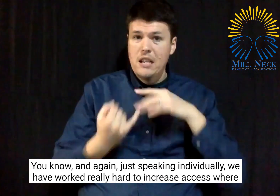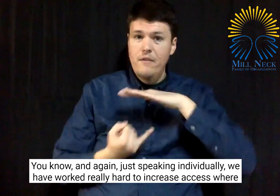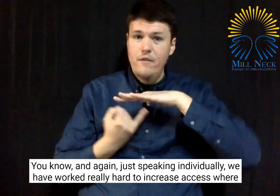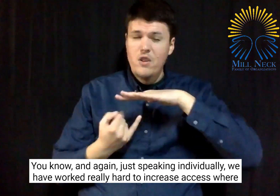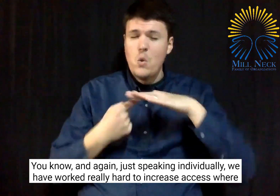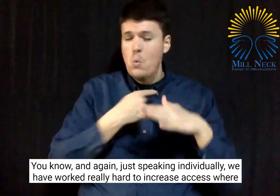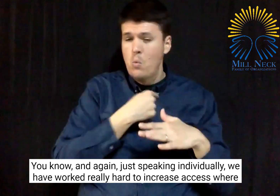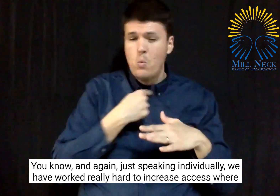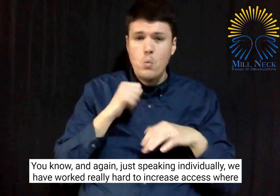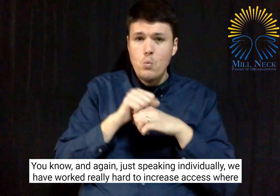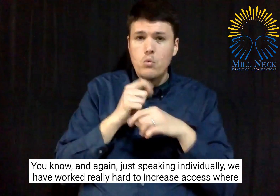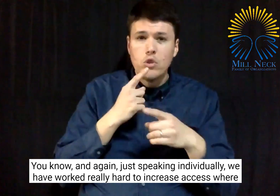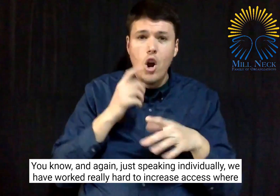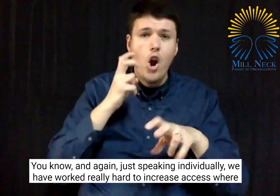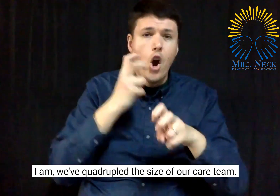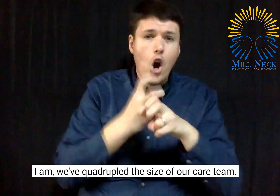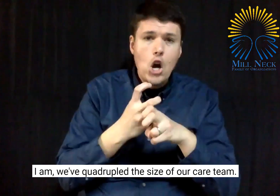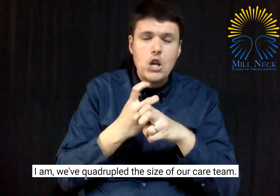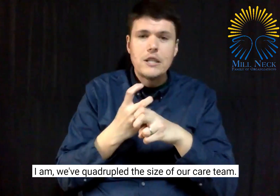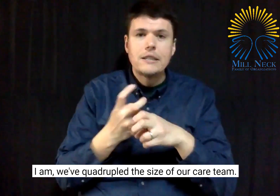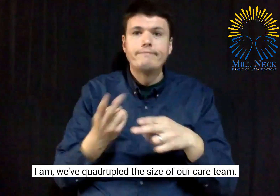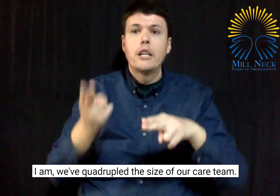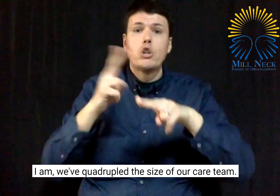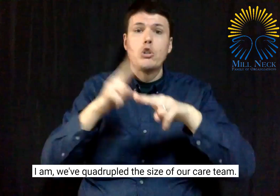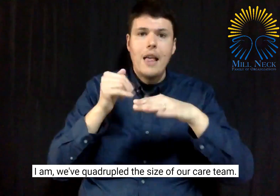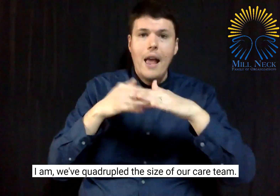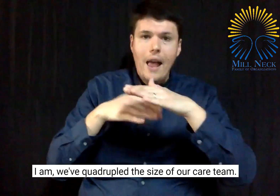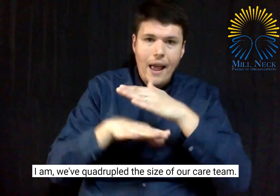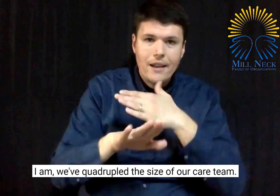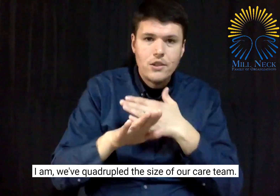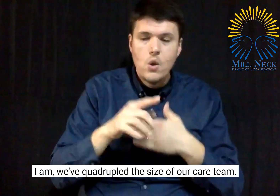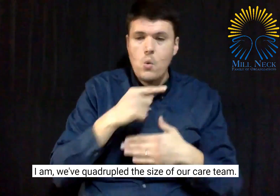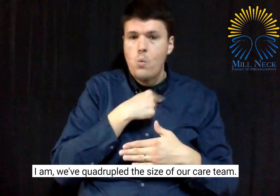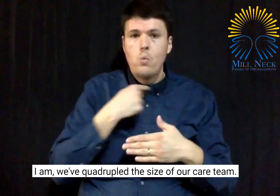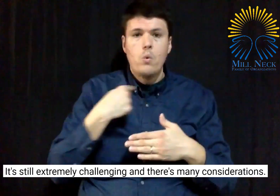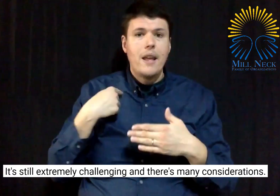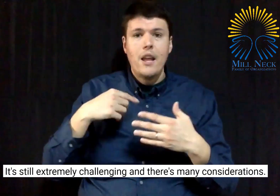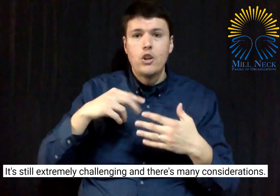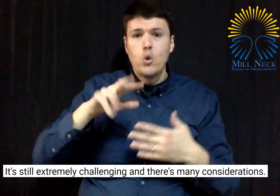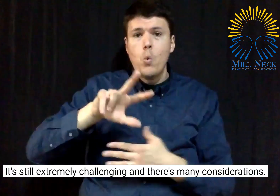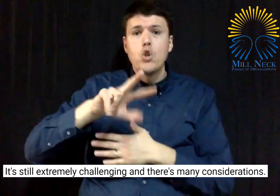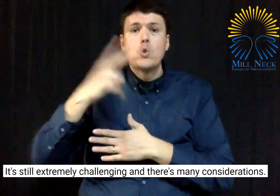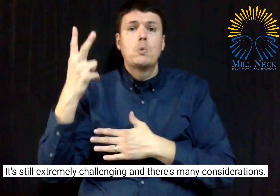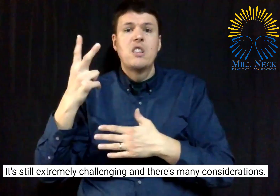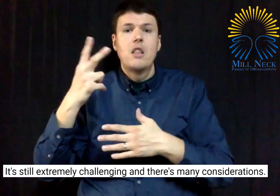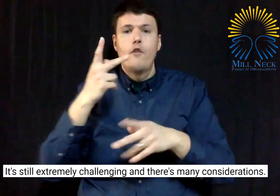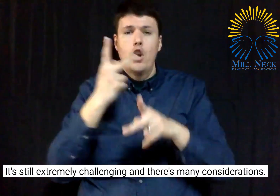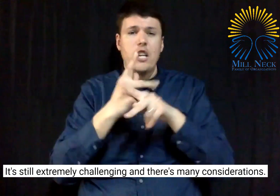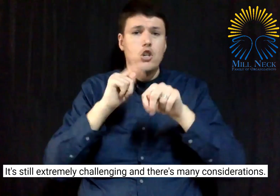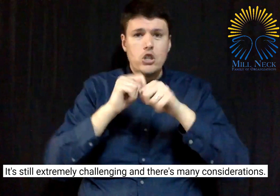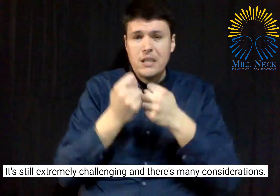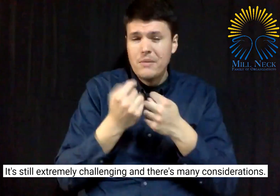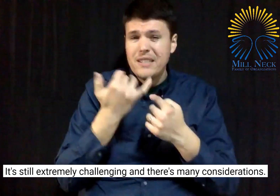really hard to increase access where I am. We've quadrupled the size of our care team. It's still extremely challenging. And there's